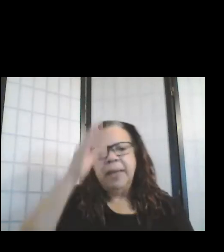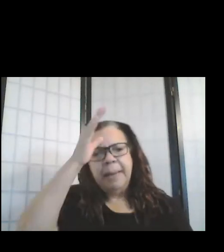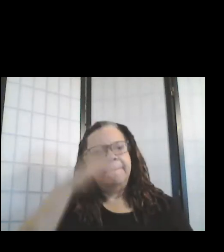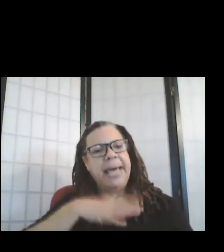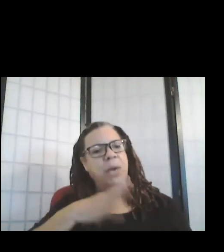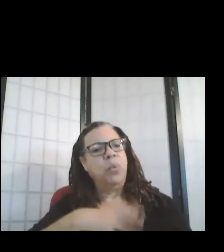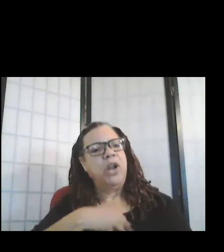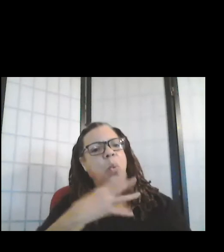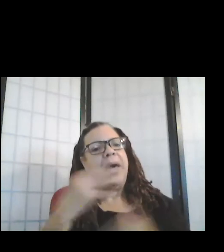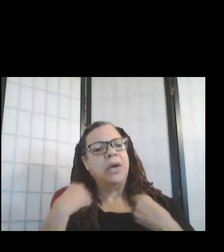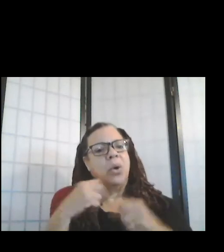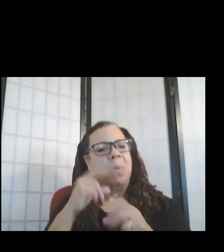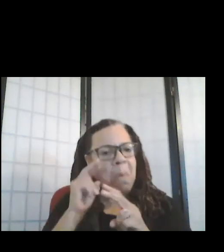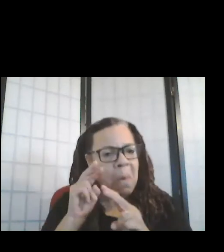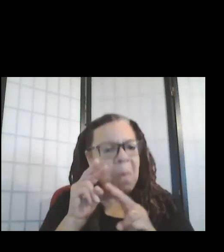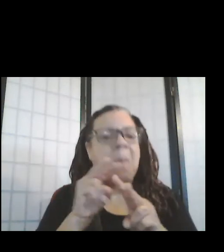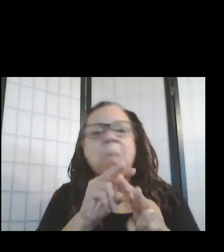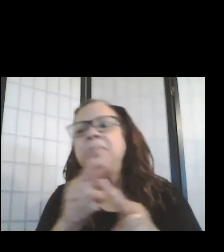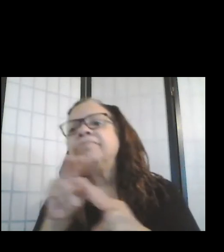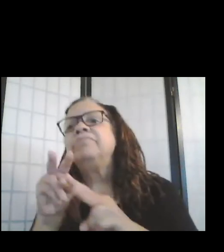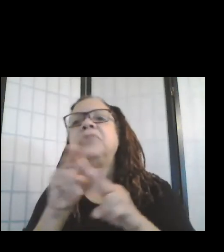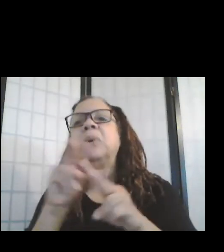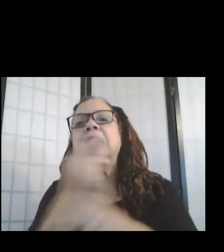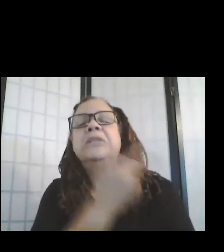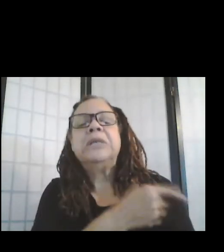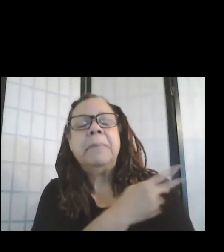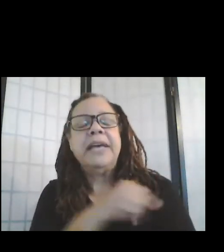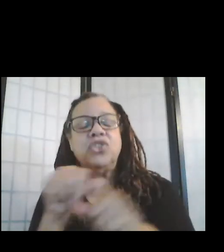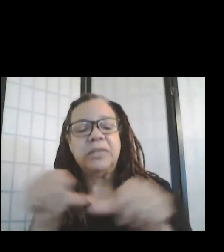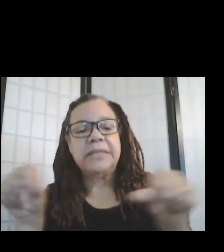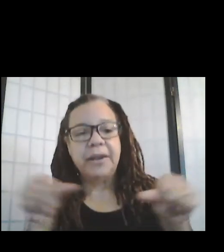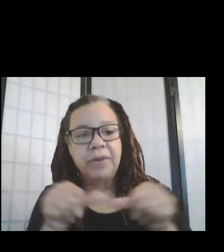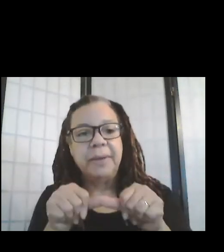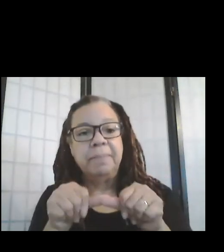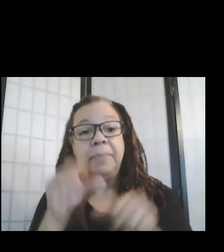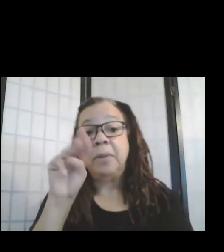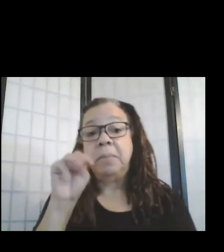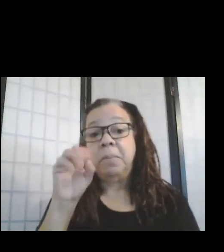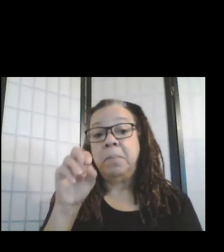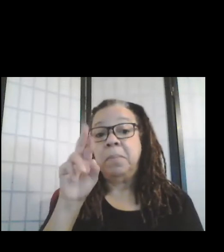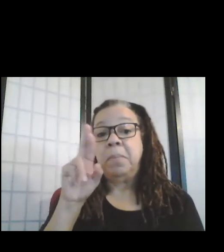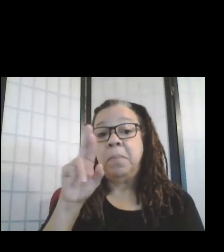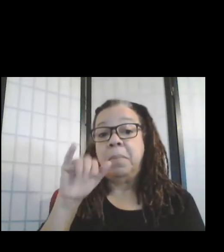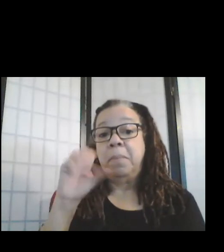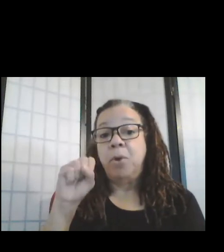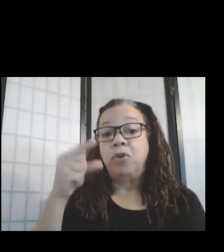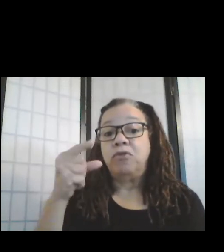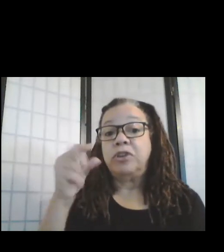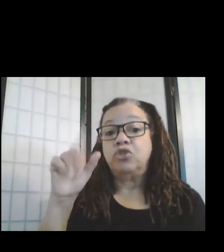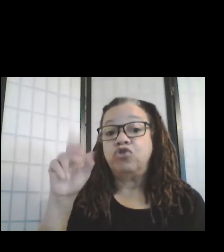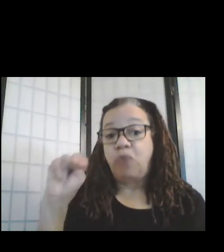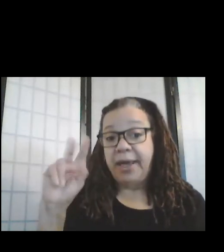coat peered out into the patient's reception area. Morris Grant, who was the only person sitting